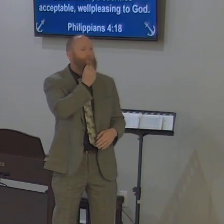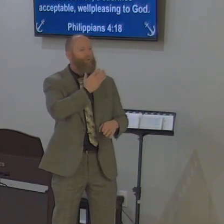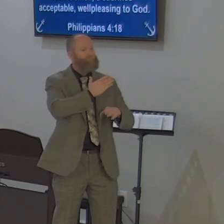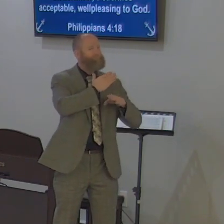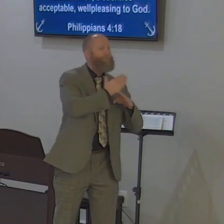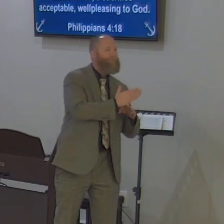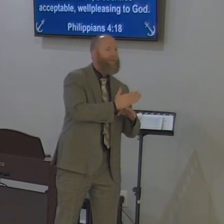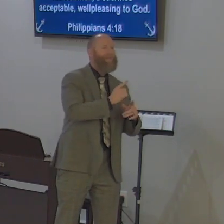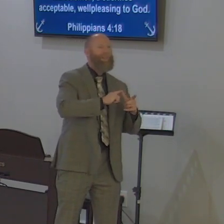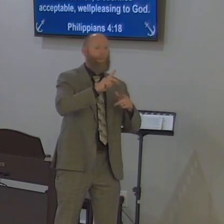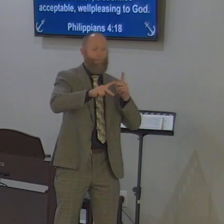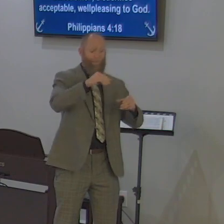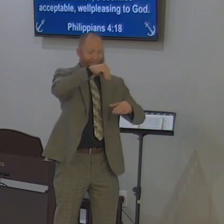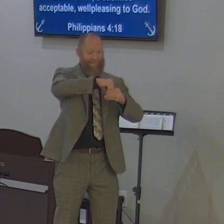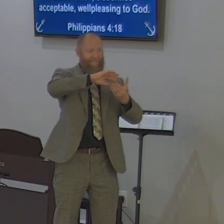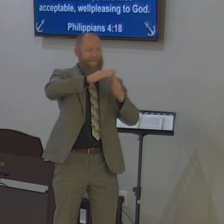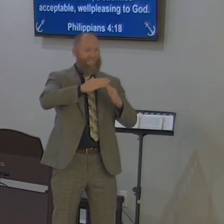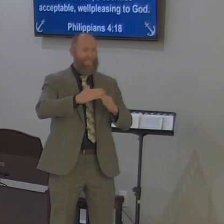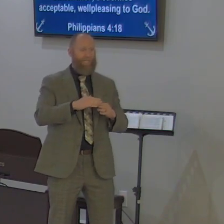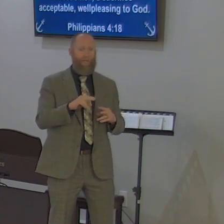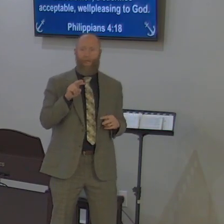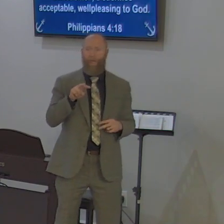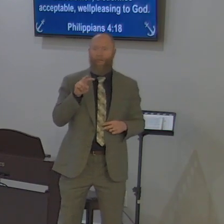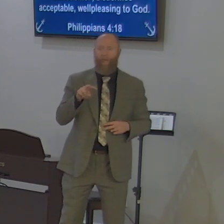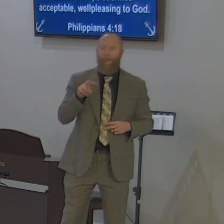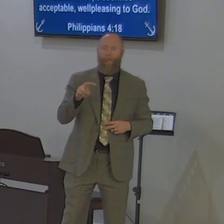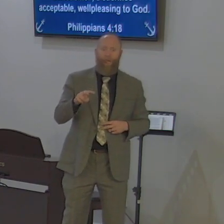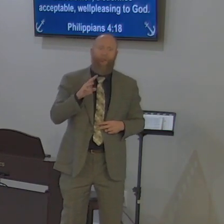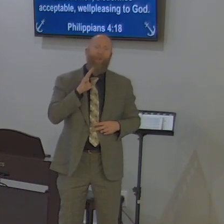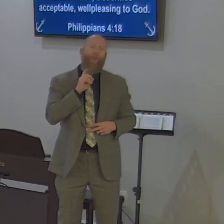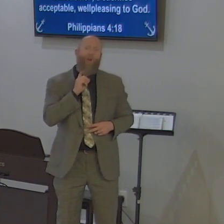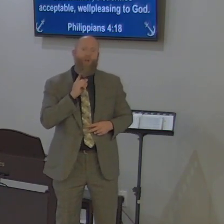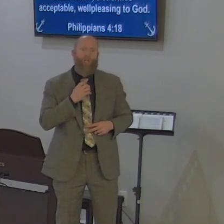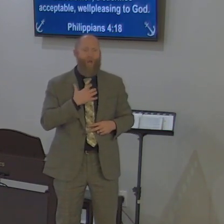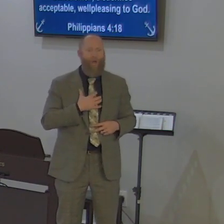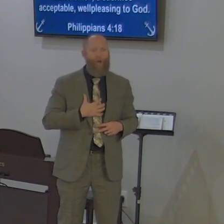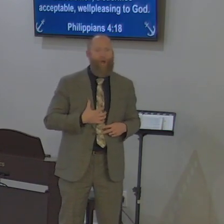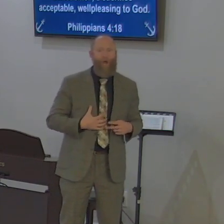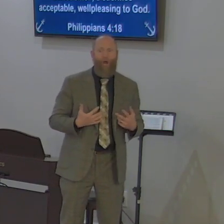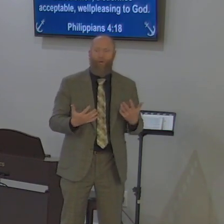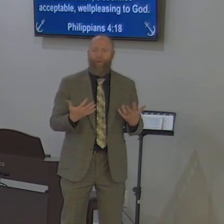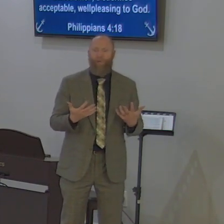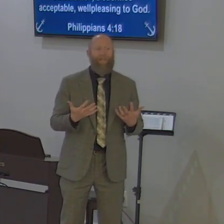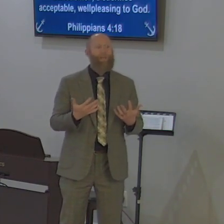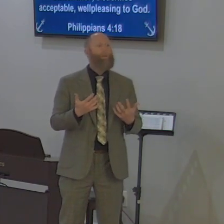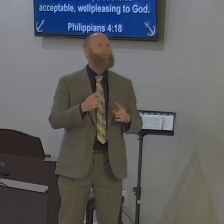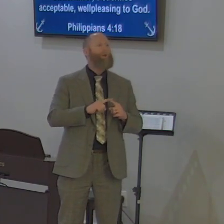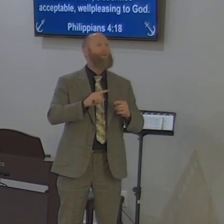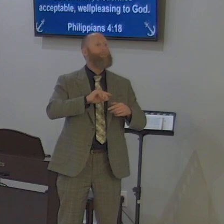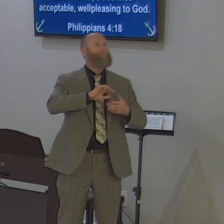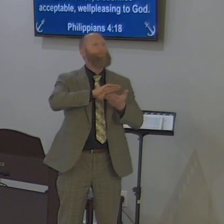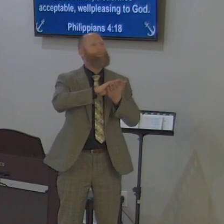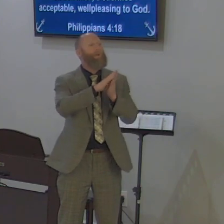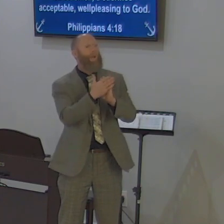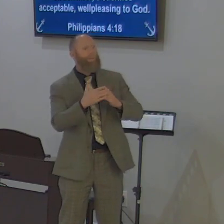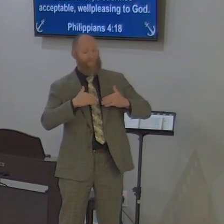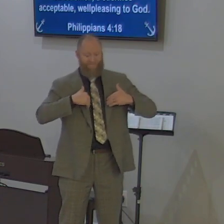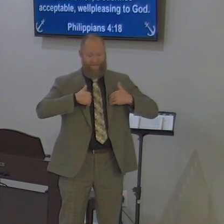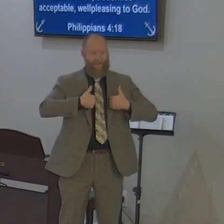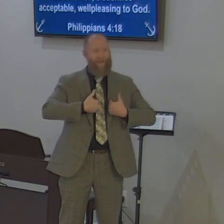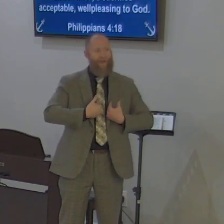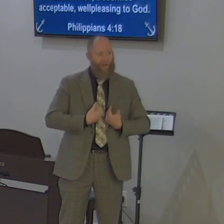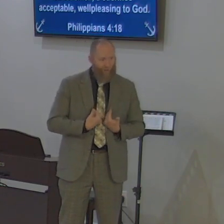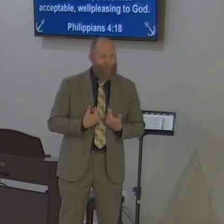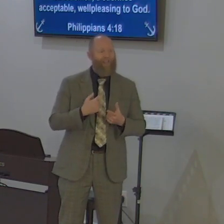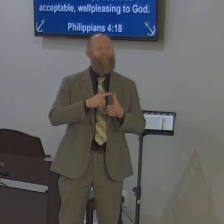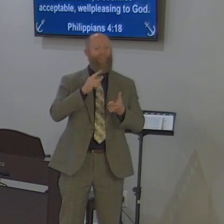be a weakness and the siege would end and the attack would start, they would have to get through those walls, and sometimes they might climb over, but they always ended